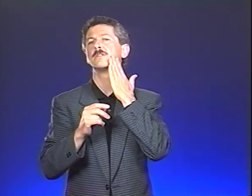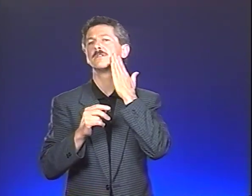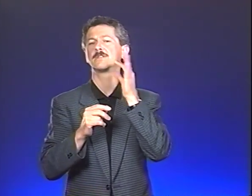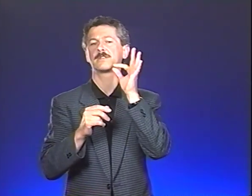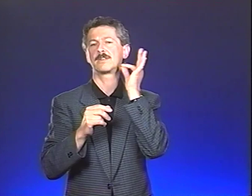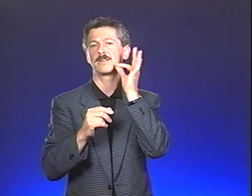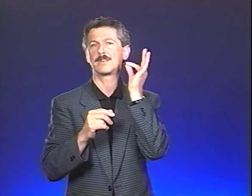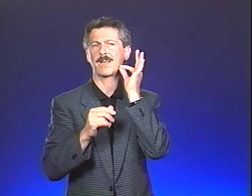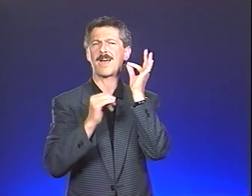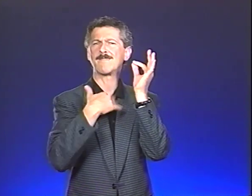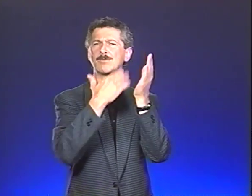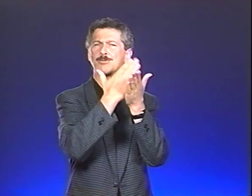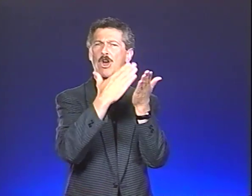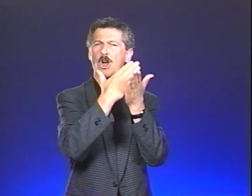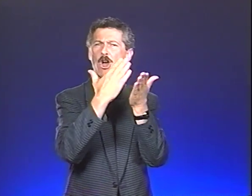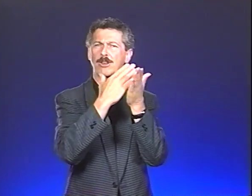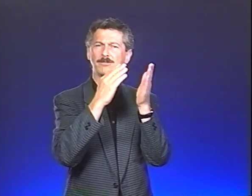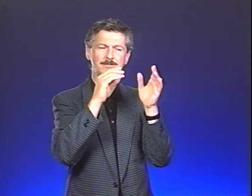and location.